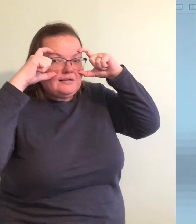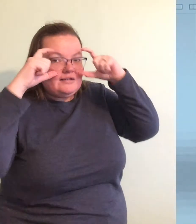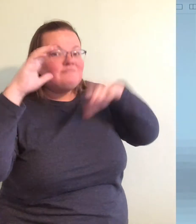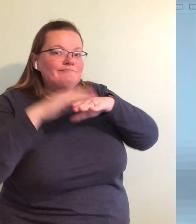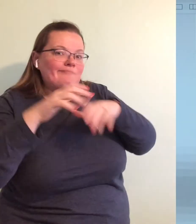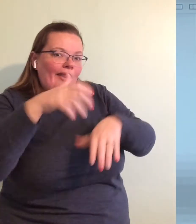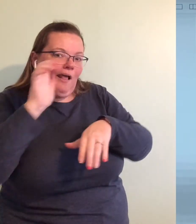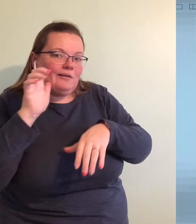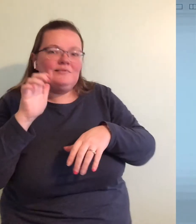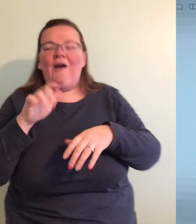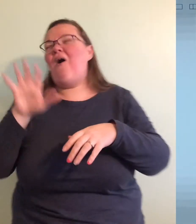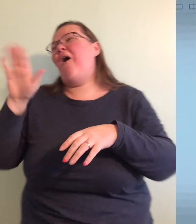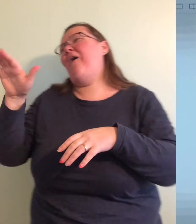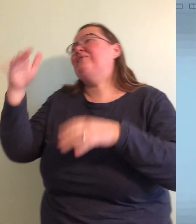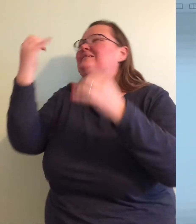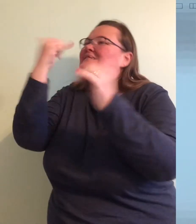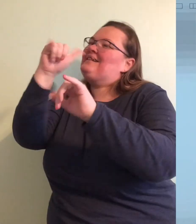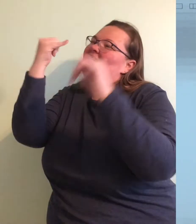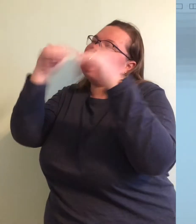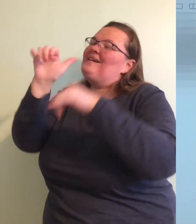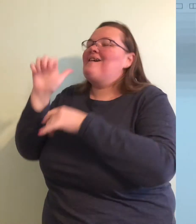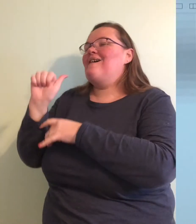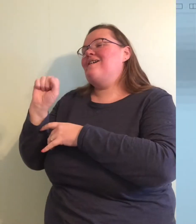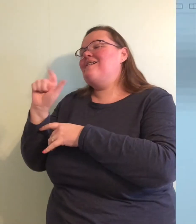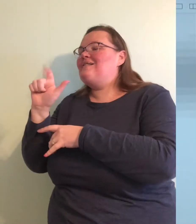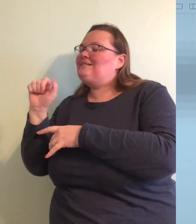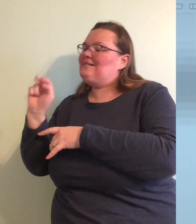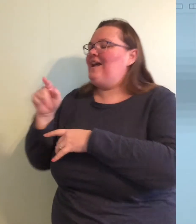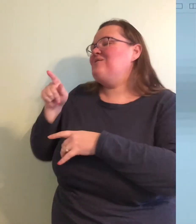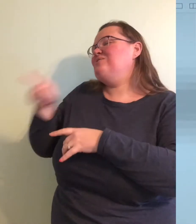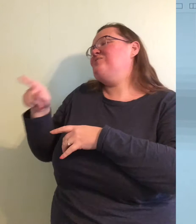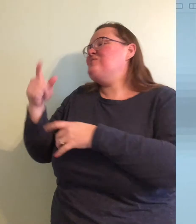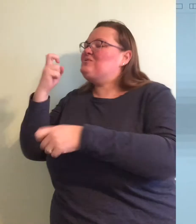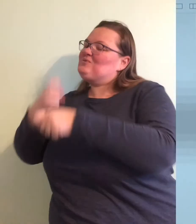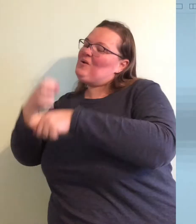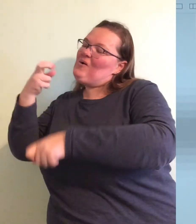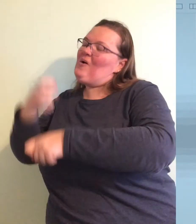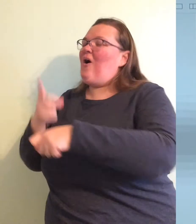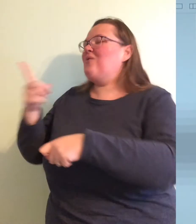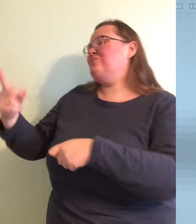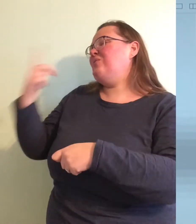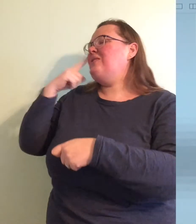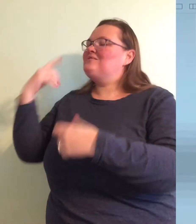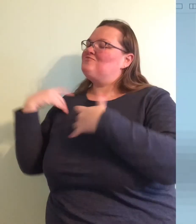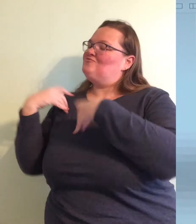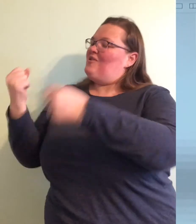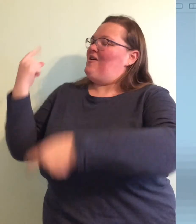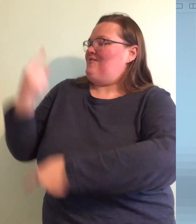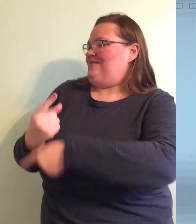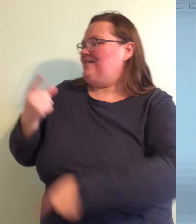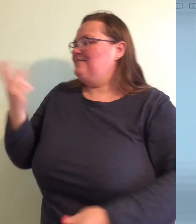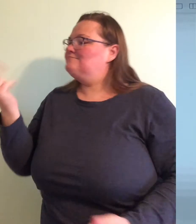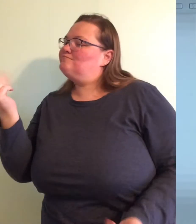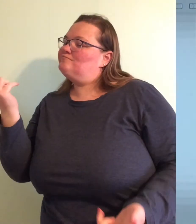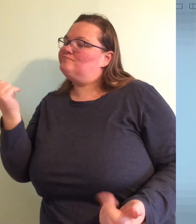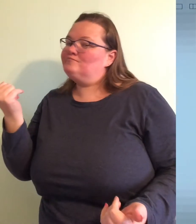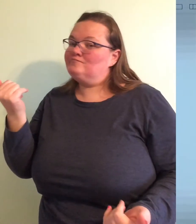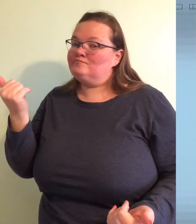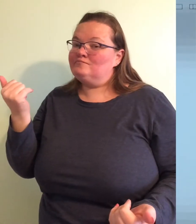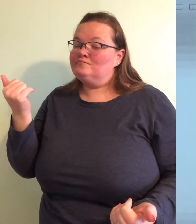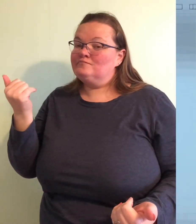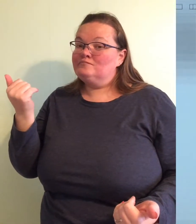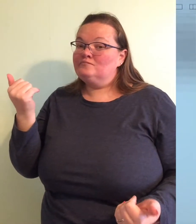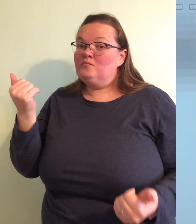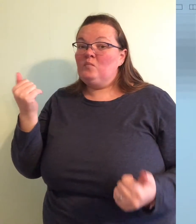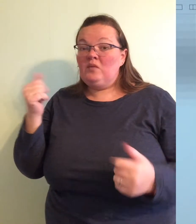said, "Yeah, silly old Aslan, how do you like being a stone? You thought yourself mighty fine, didn't you?" But